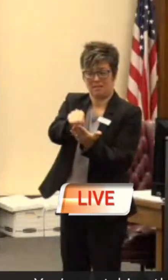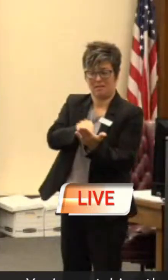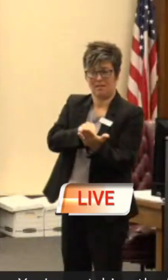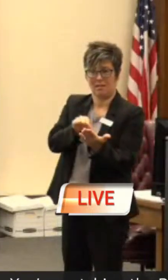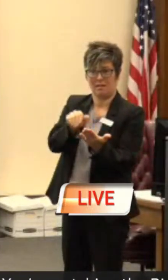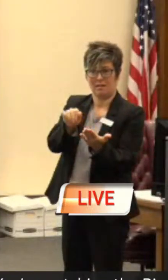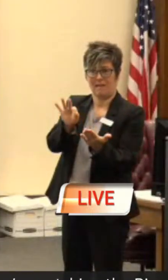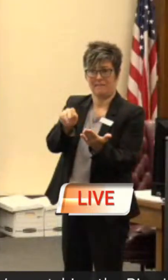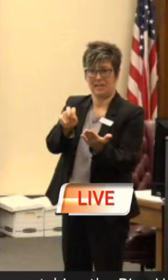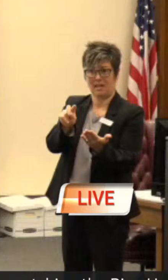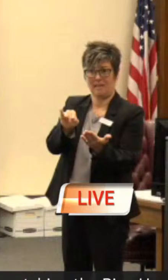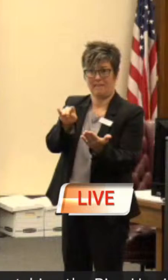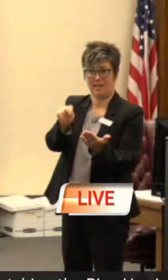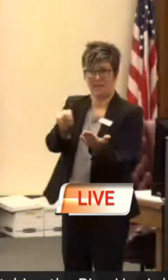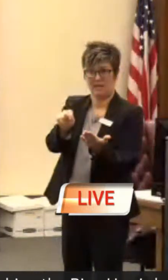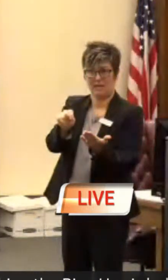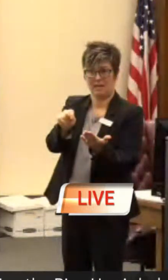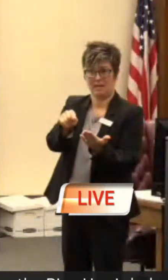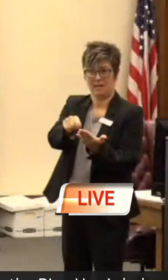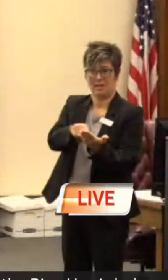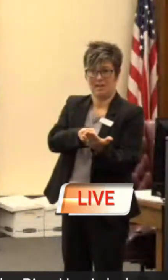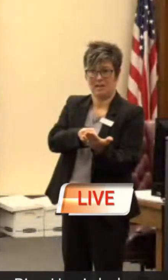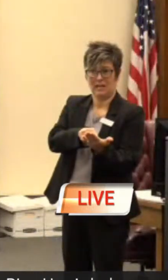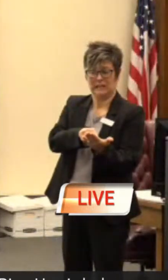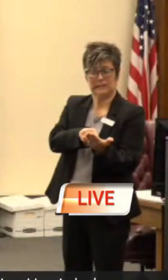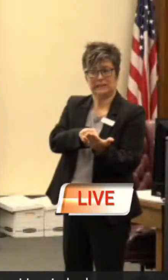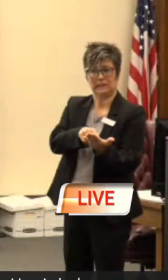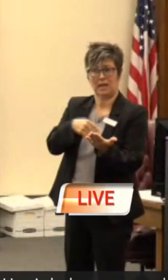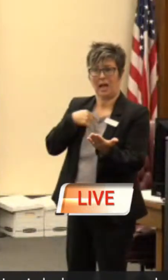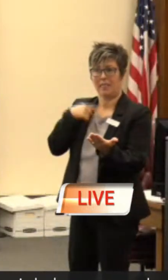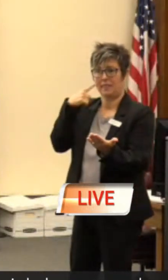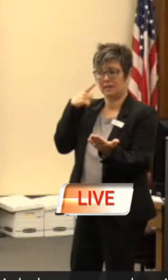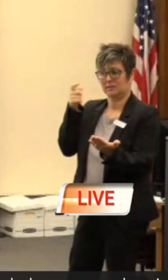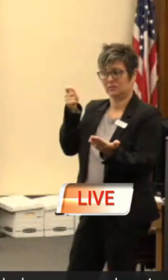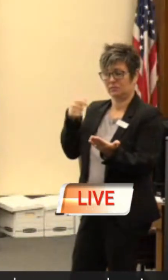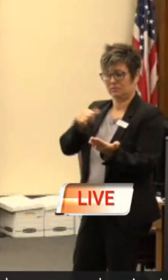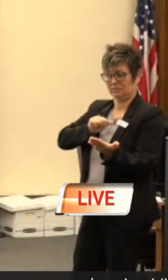subject to scrutiny by the court.